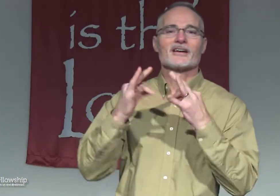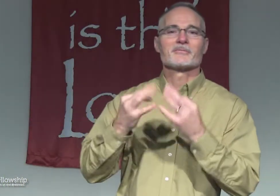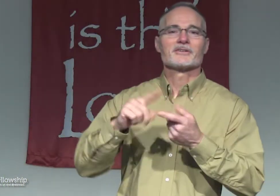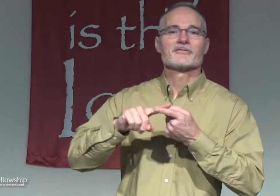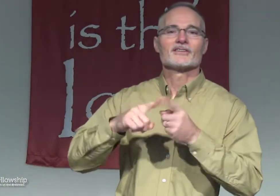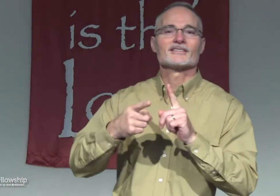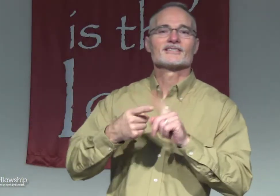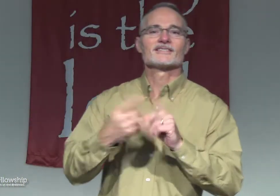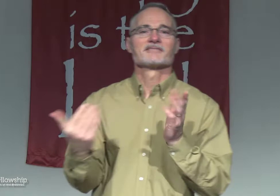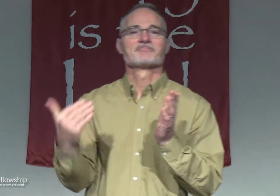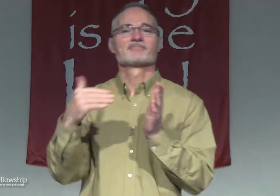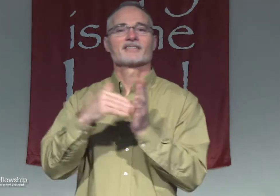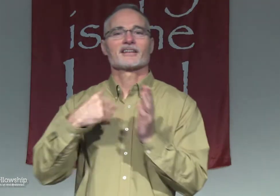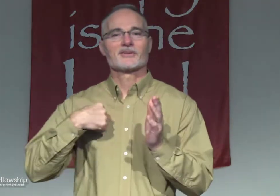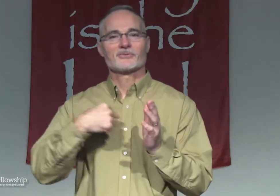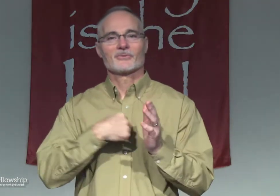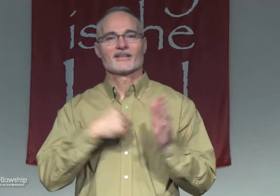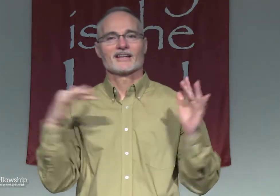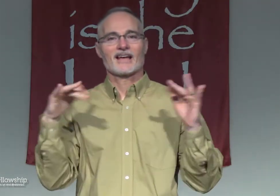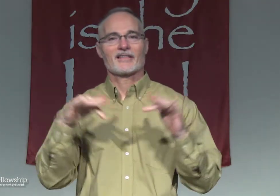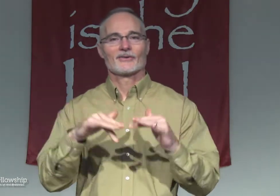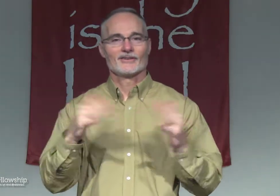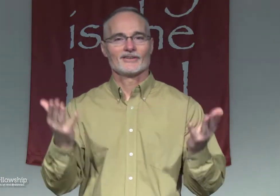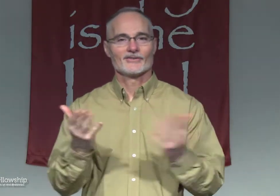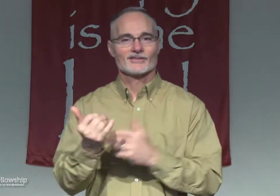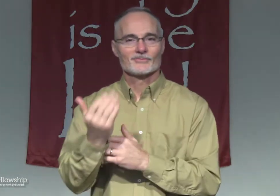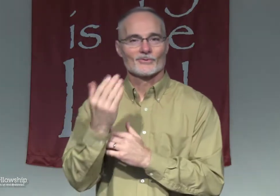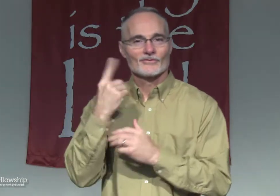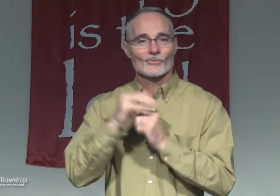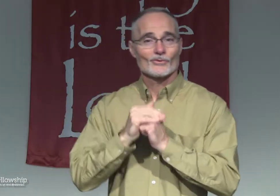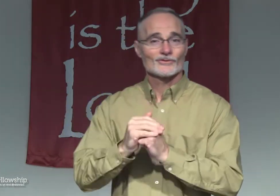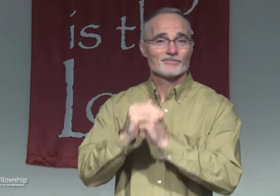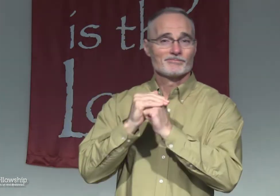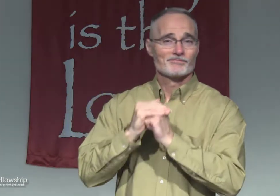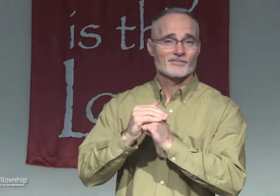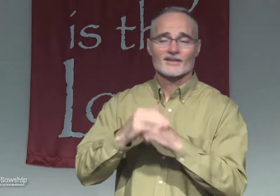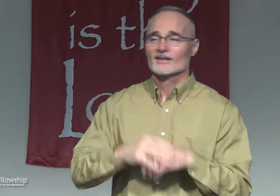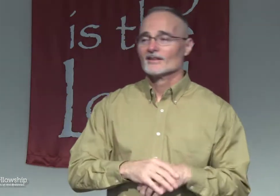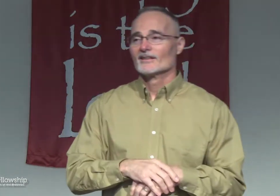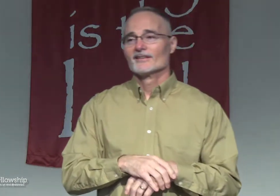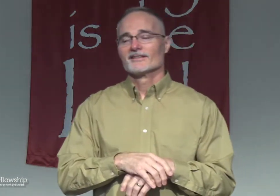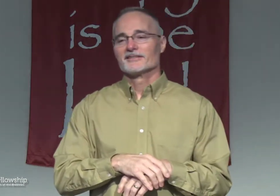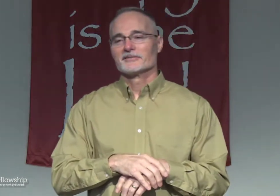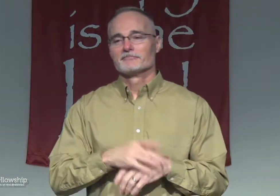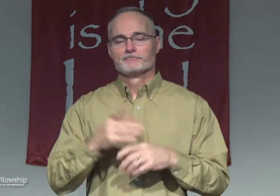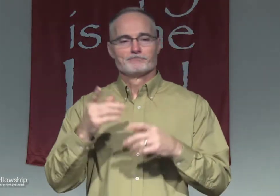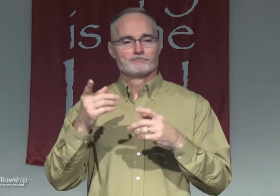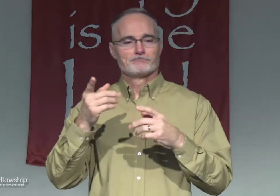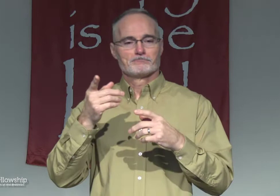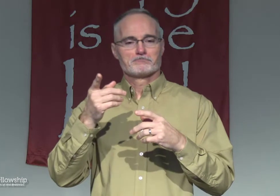Good morning, church family and friends. Again, we are gathered here this morning for worship.